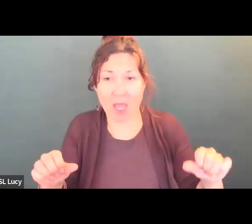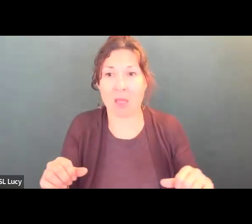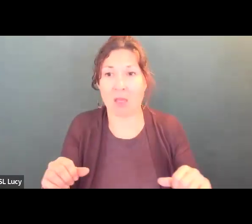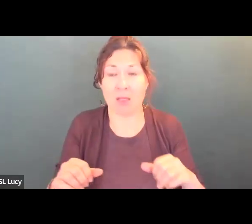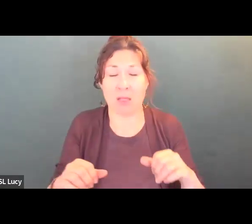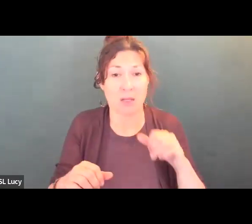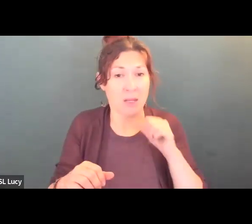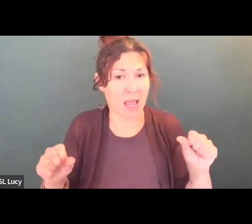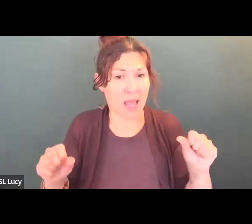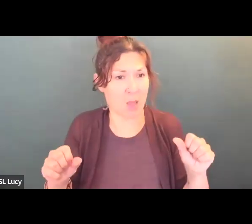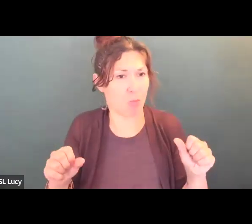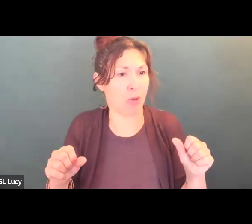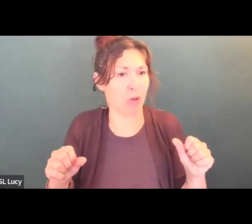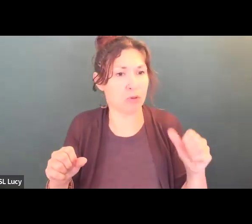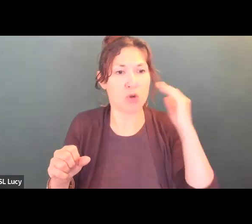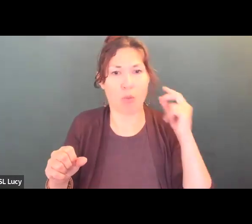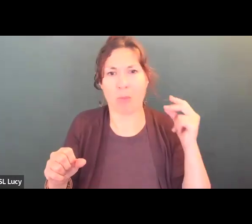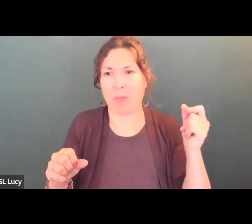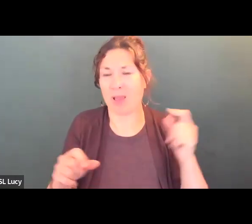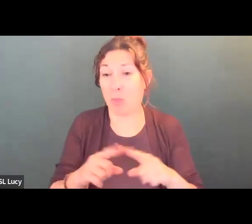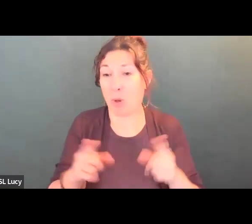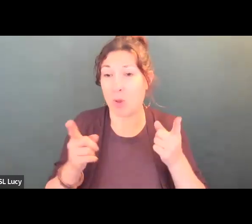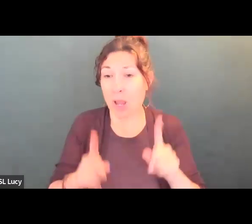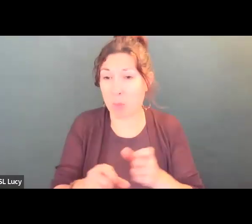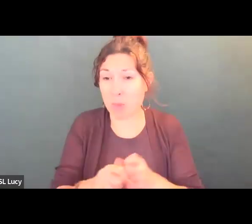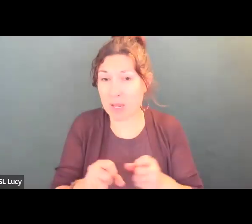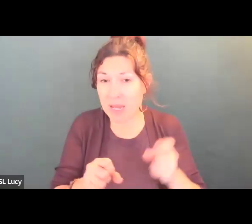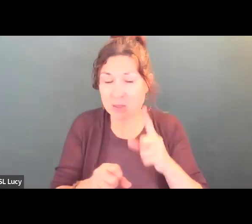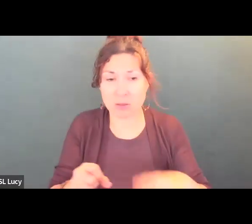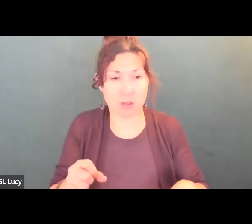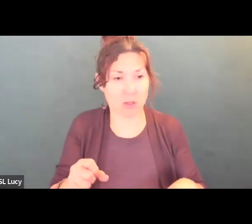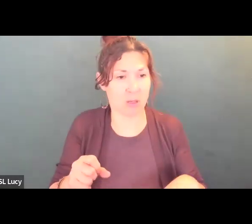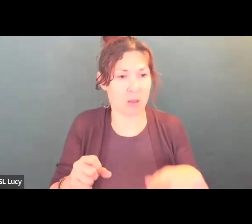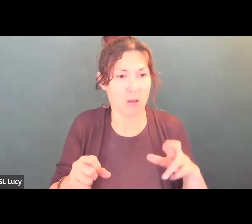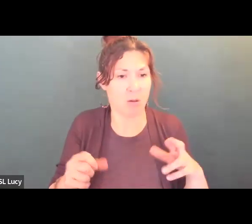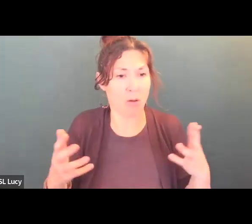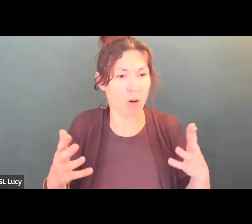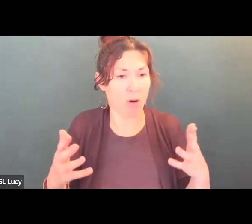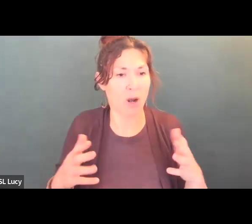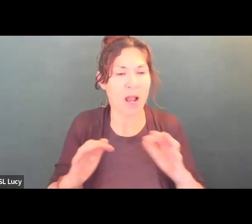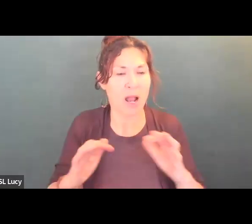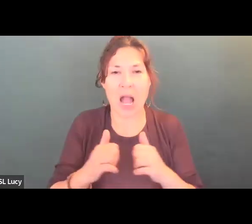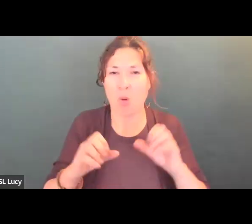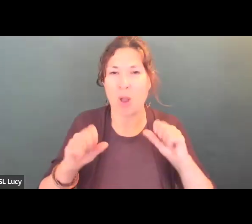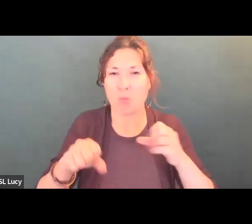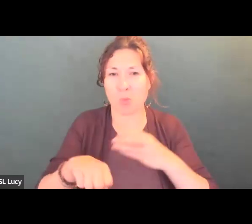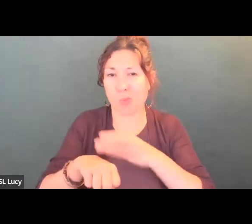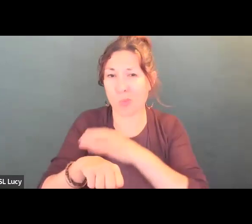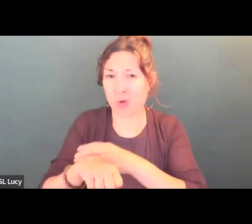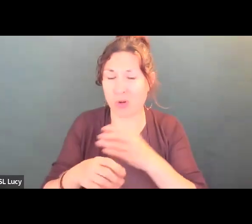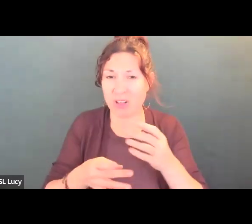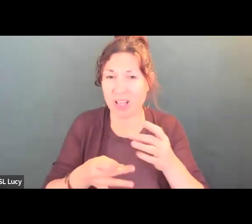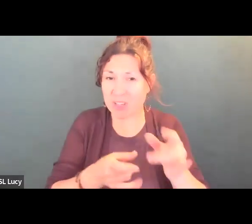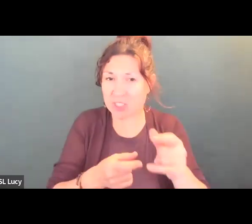are we routing for next year, or even, can we make adjustments to improve efficiencies, for the spring, we're going to look at